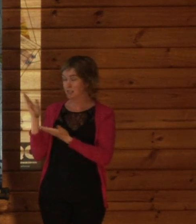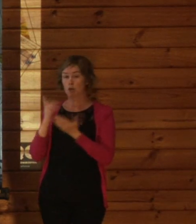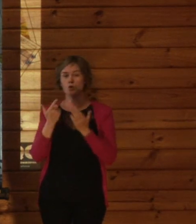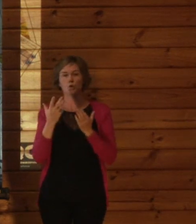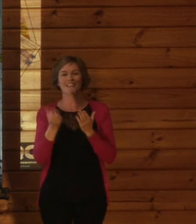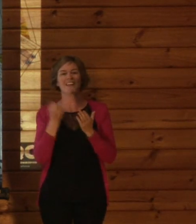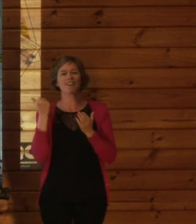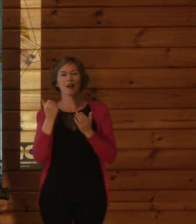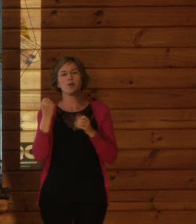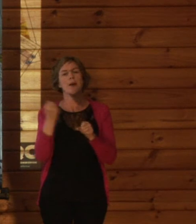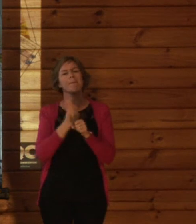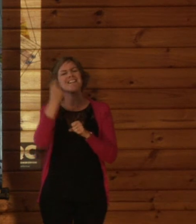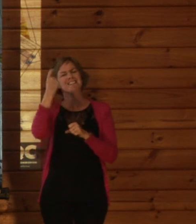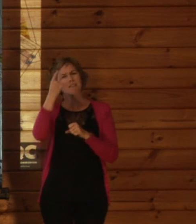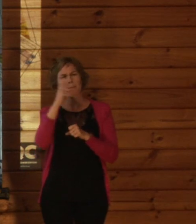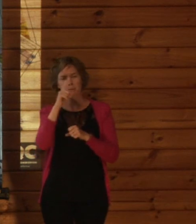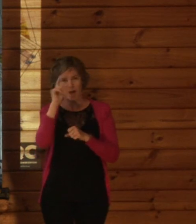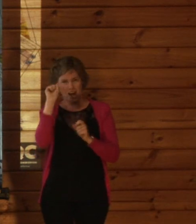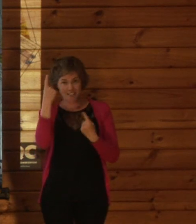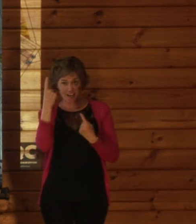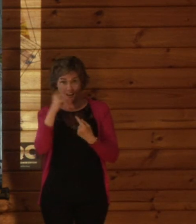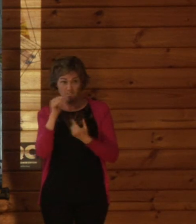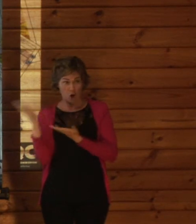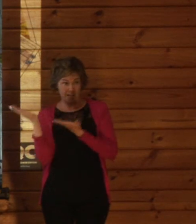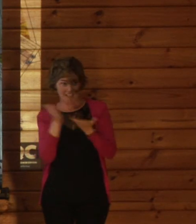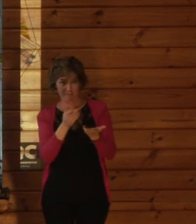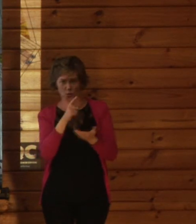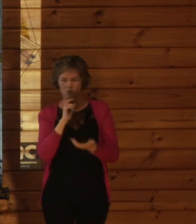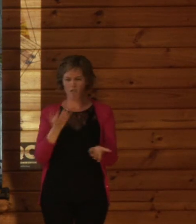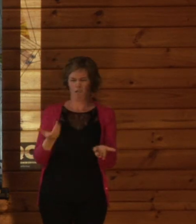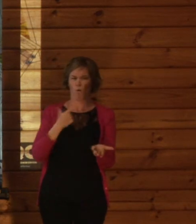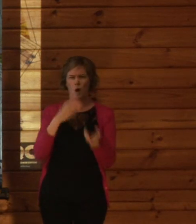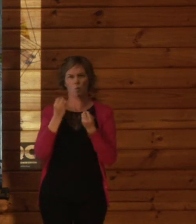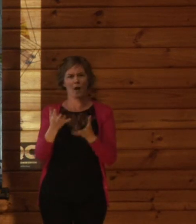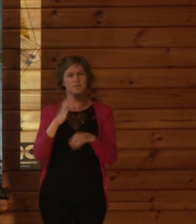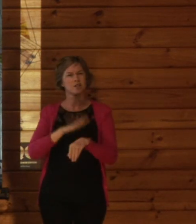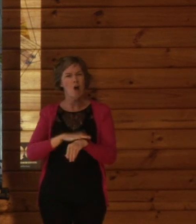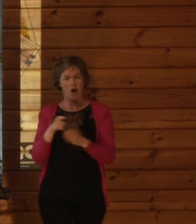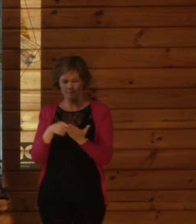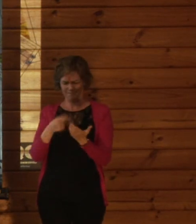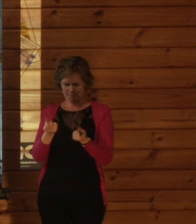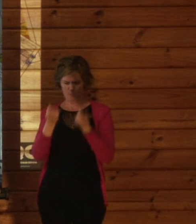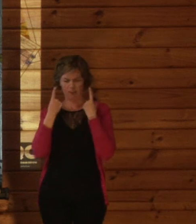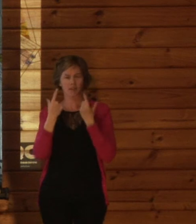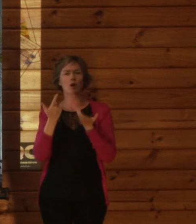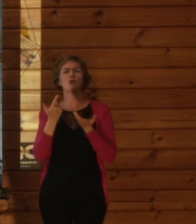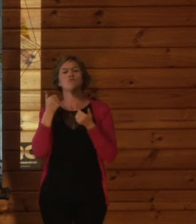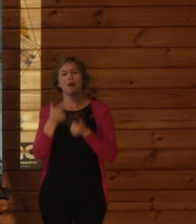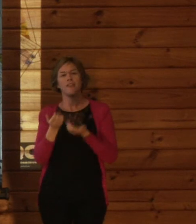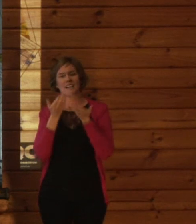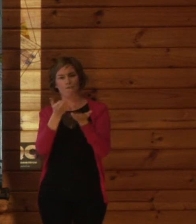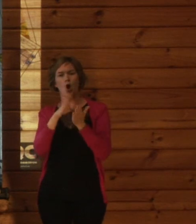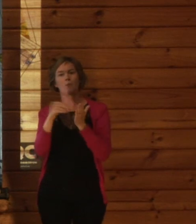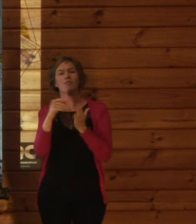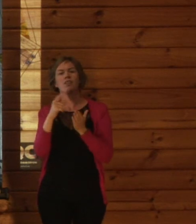earth you're wasting my time with this. But we're trying to get something that we can actually explain, and particularly pin it back to those criteria about